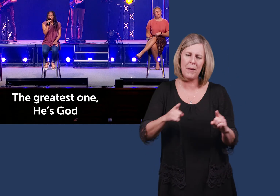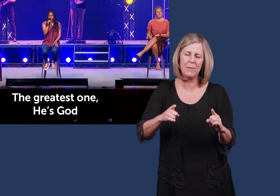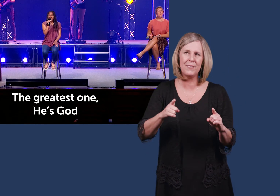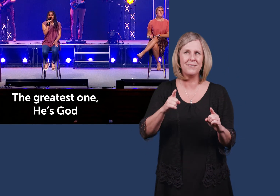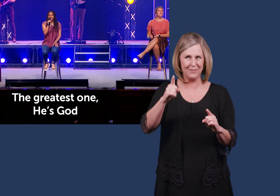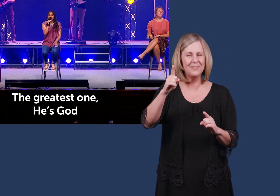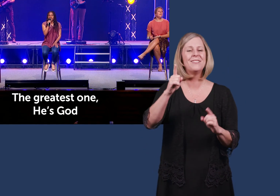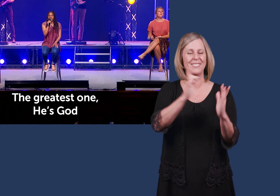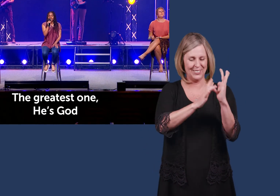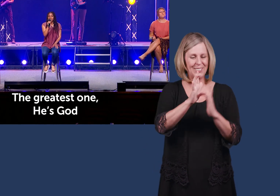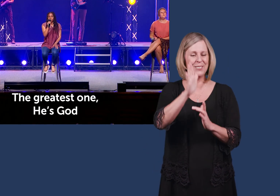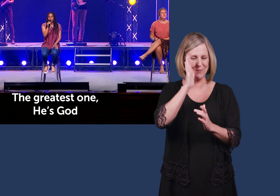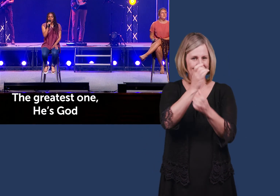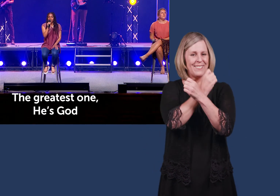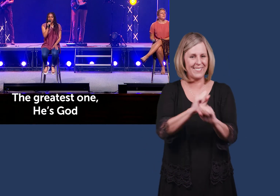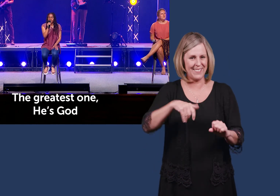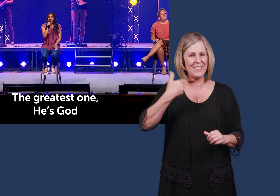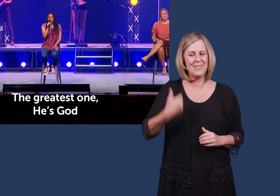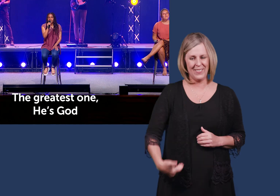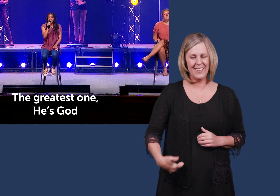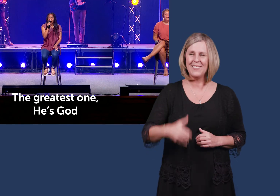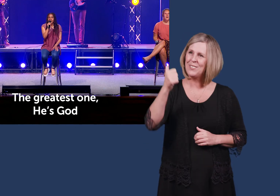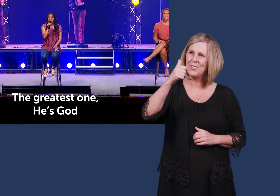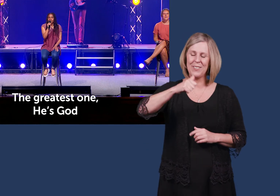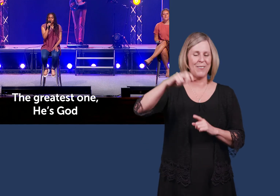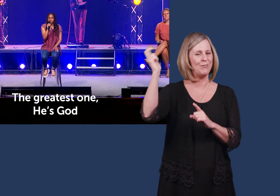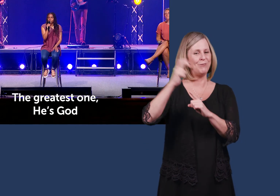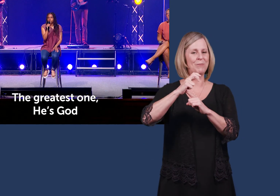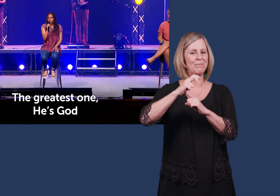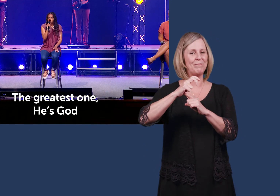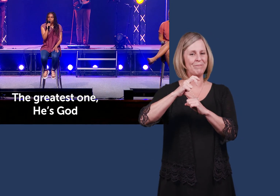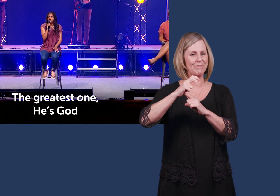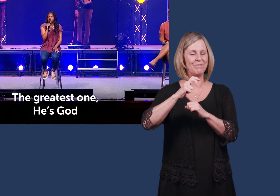The greatest one, he's God.